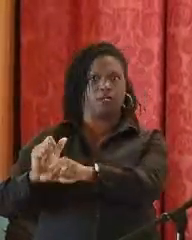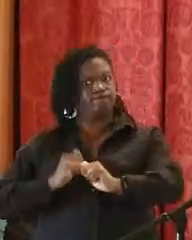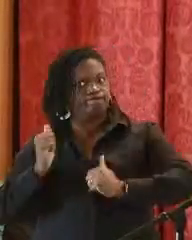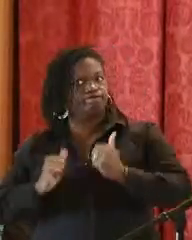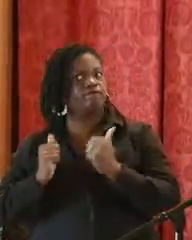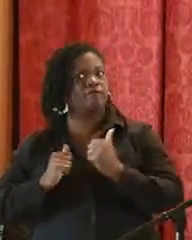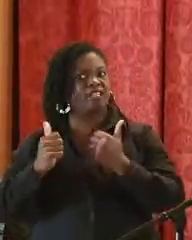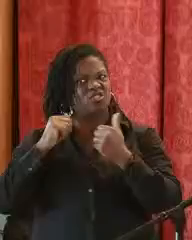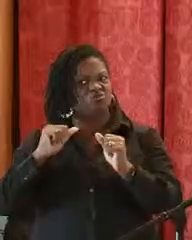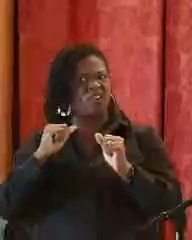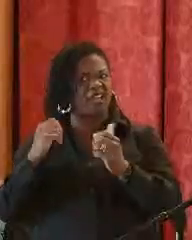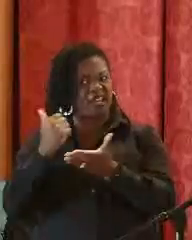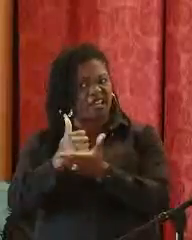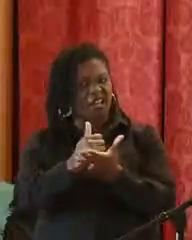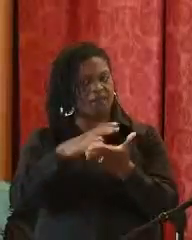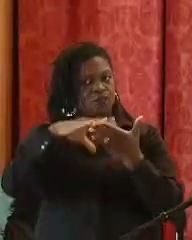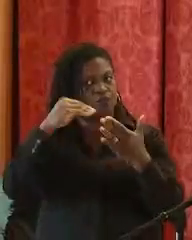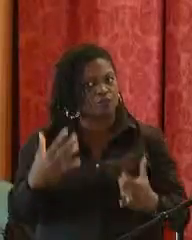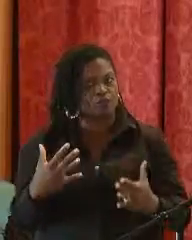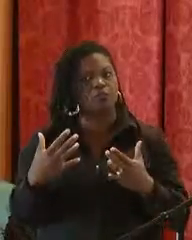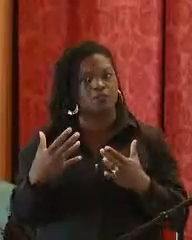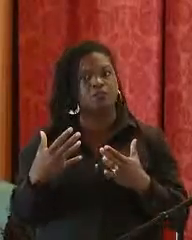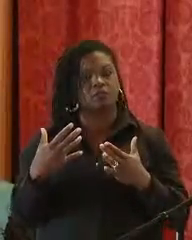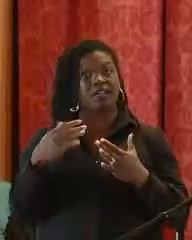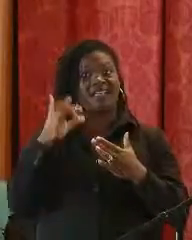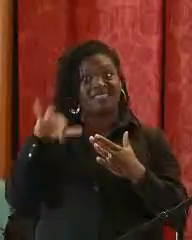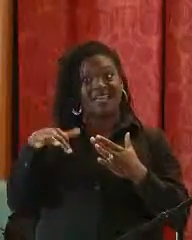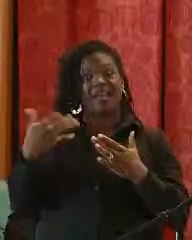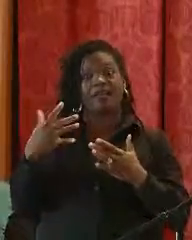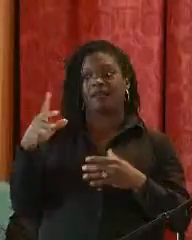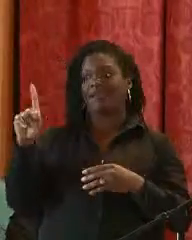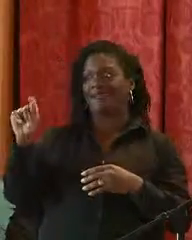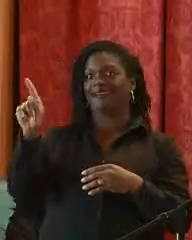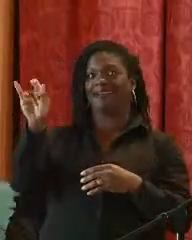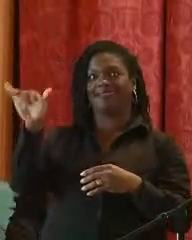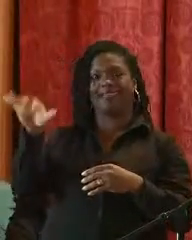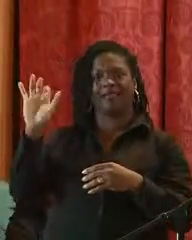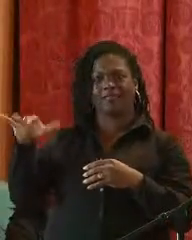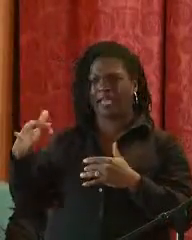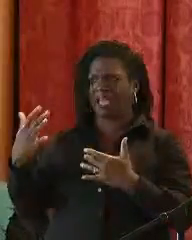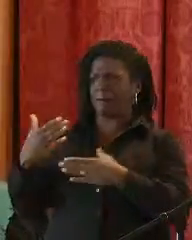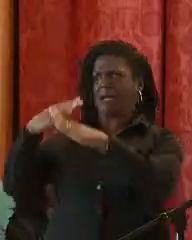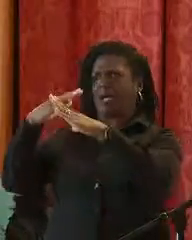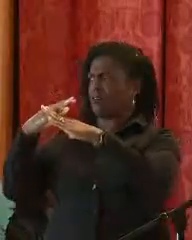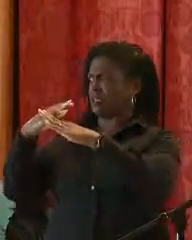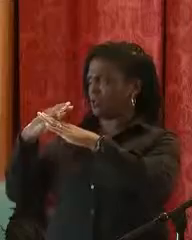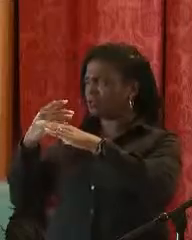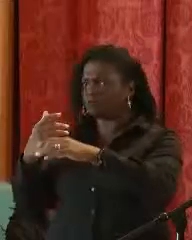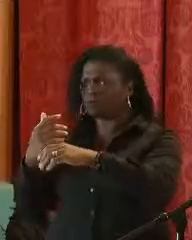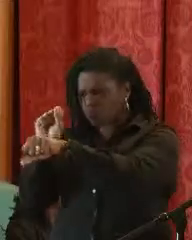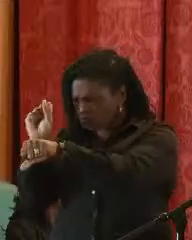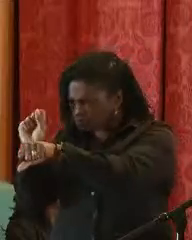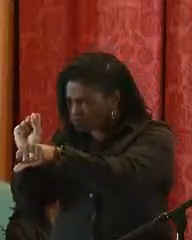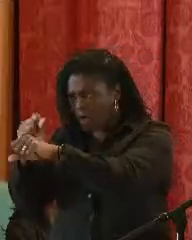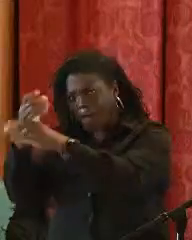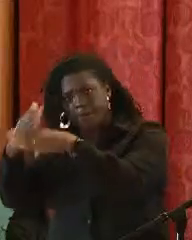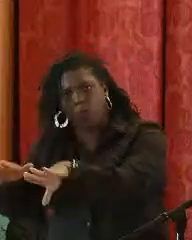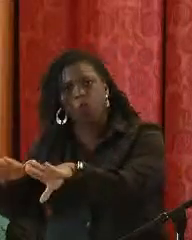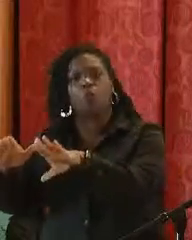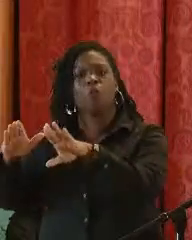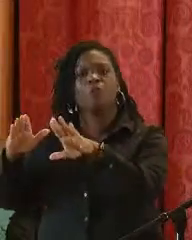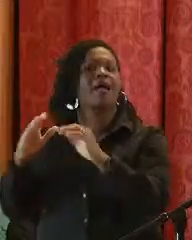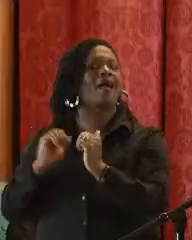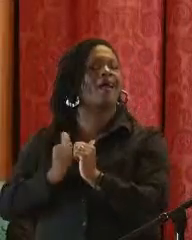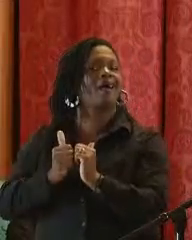he broke a very significant barrier in Katy, Texas, when he assisted in the creation and